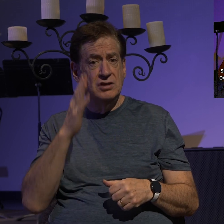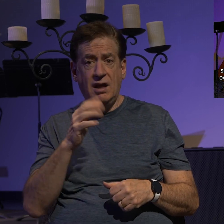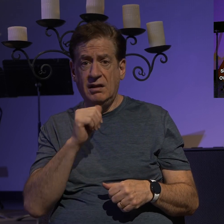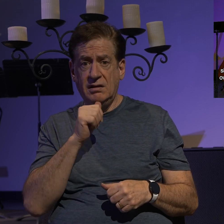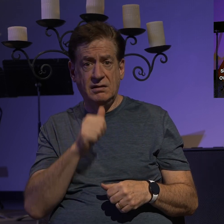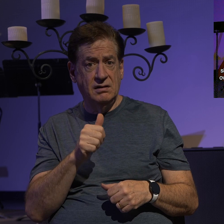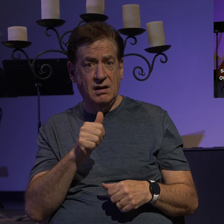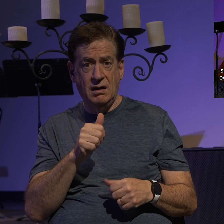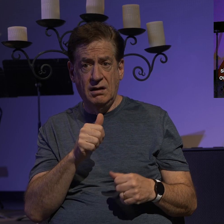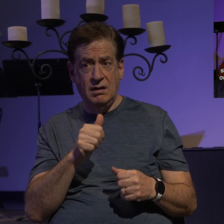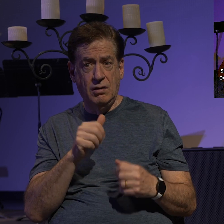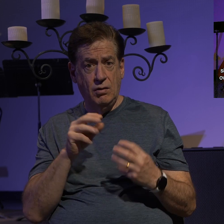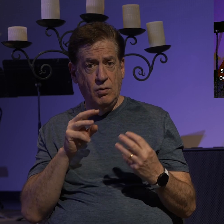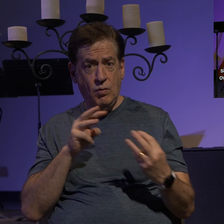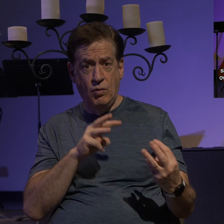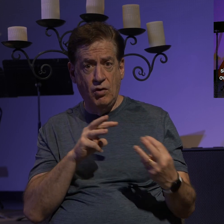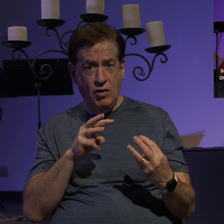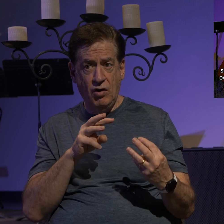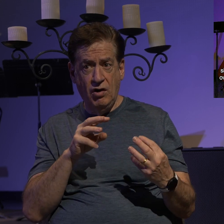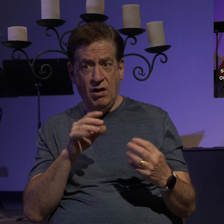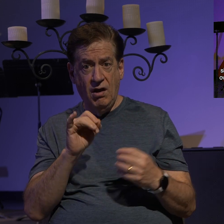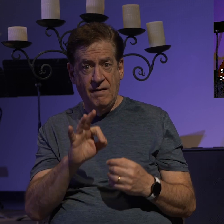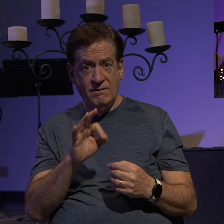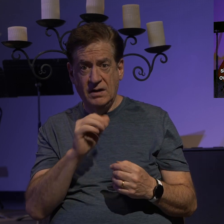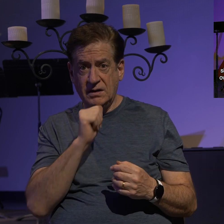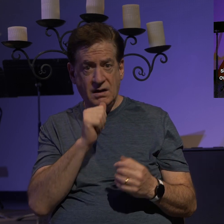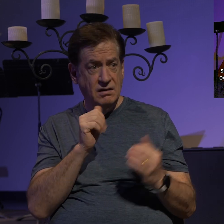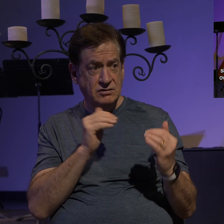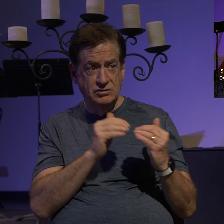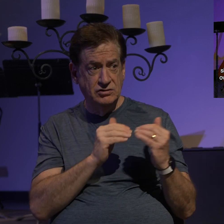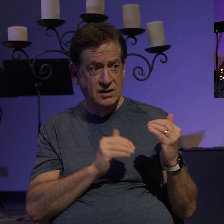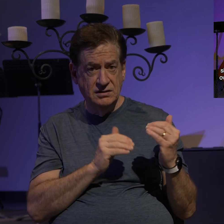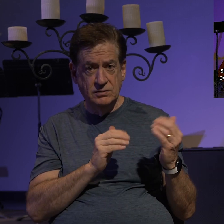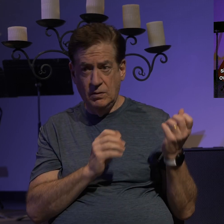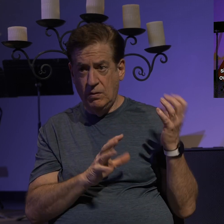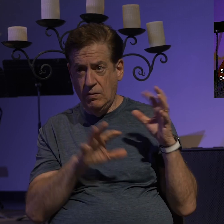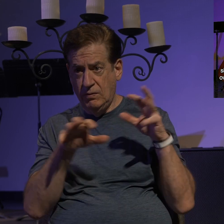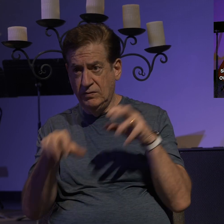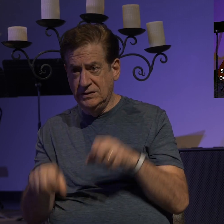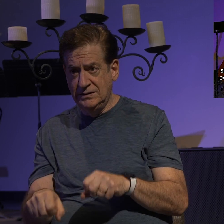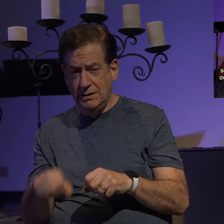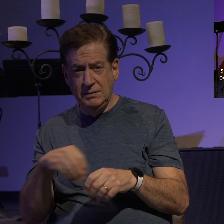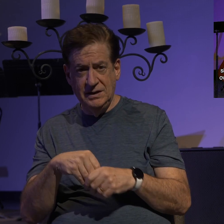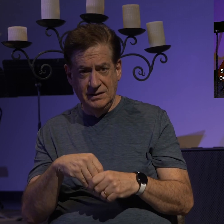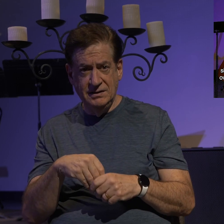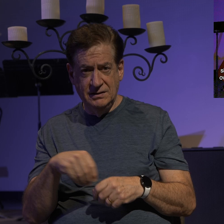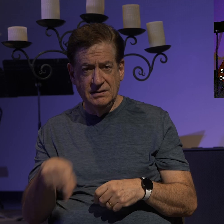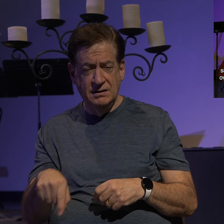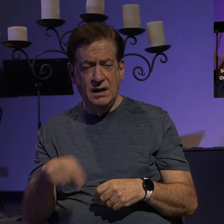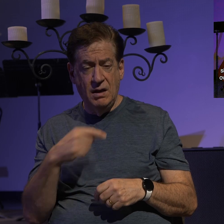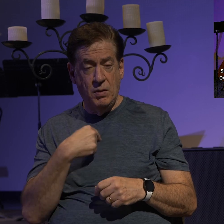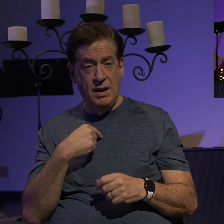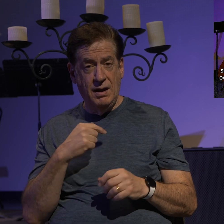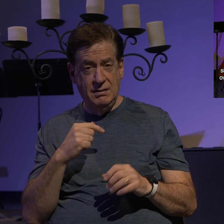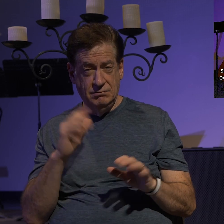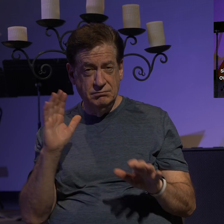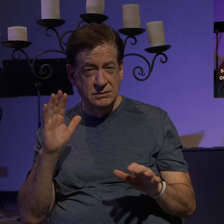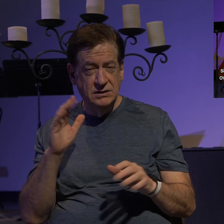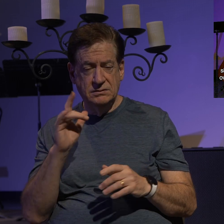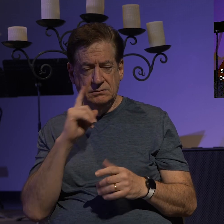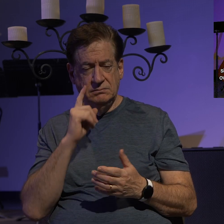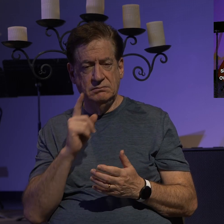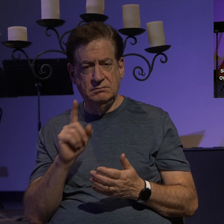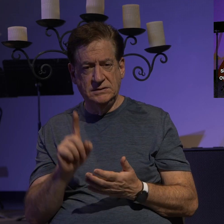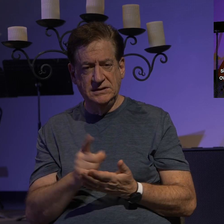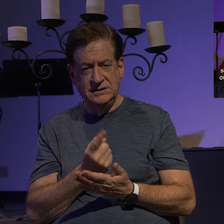Shall not the war against the unjust overtake them in Gibeah? When I please, I will discipline them, and nations shall